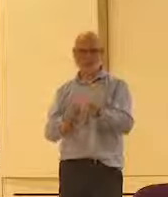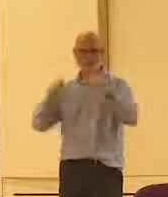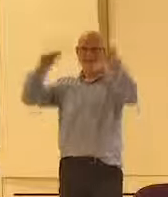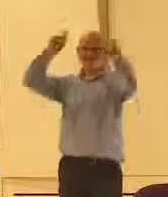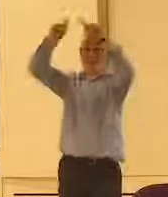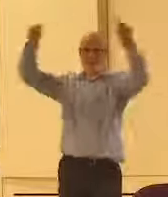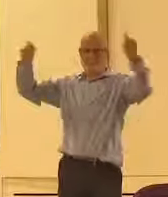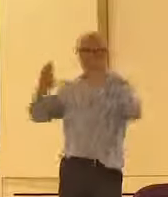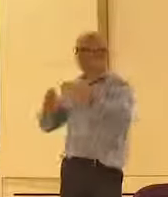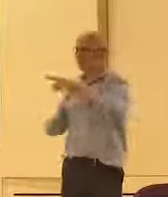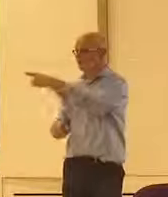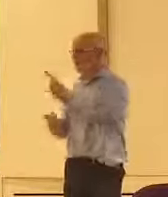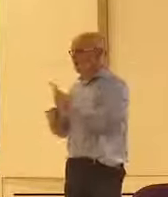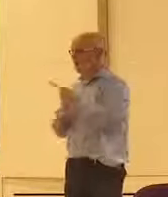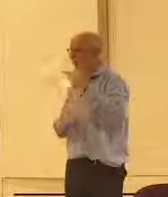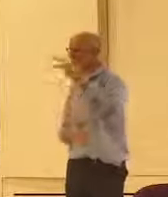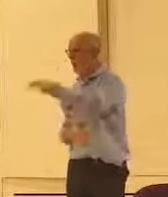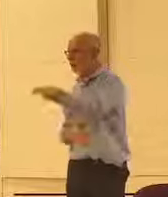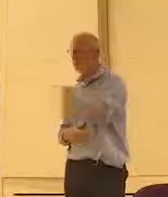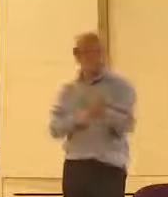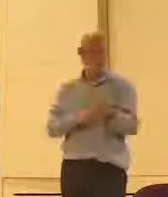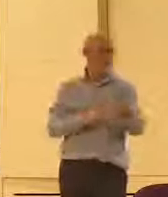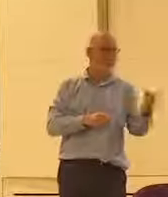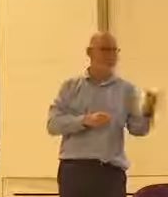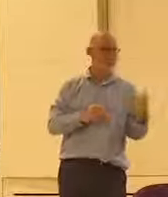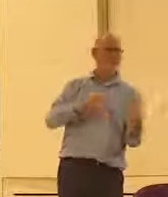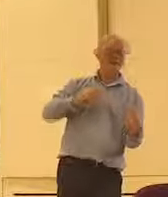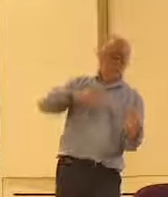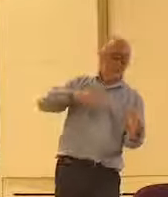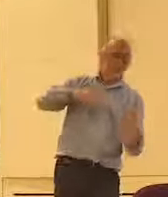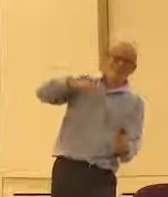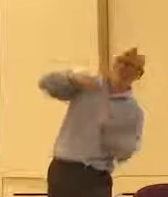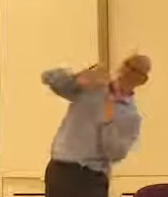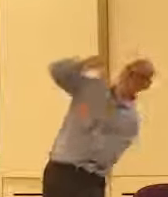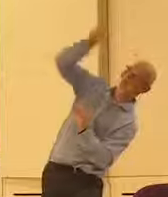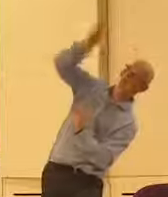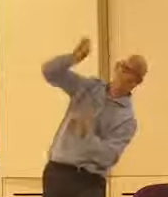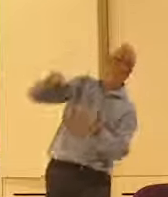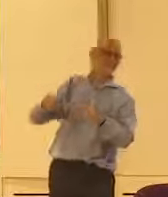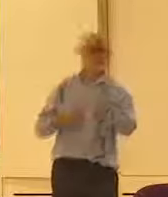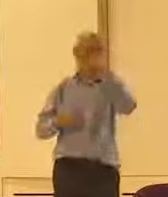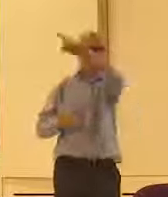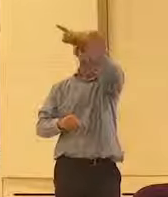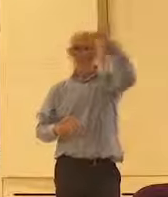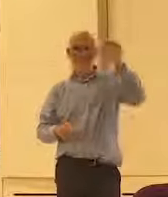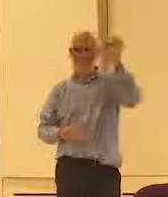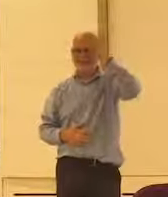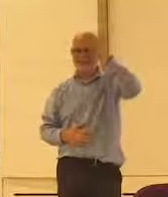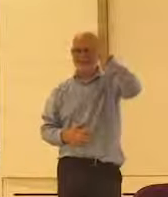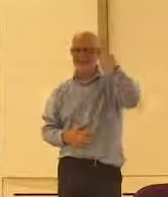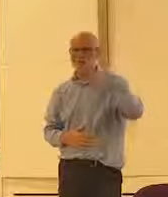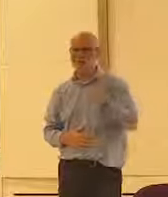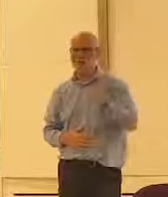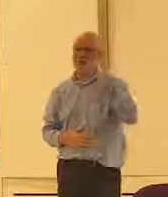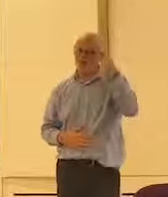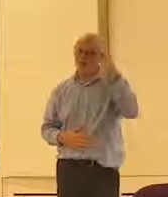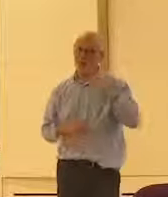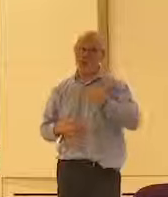know immediately and from within the information that comes from the deaf community? I think that we're prevented